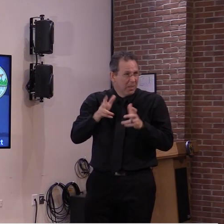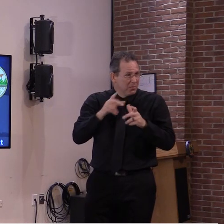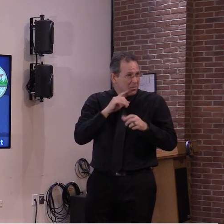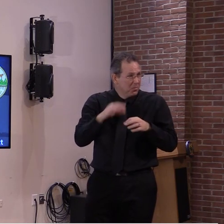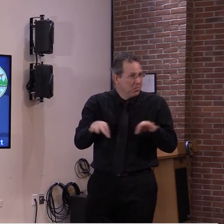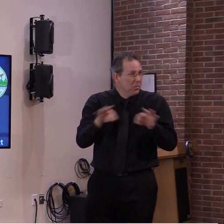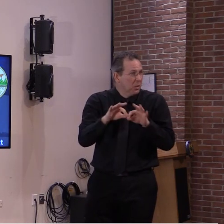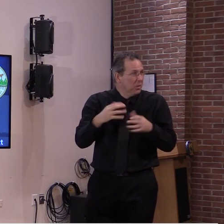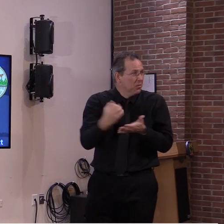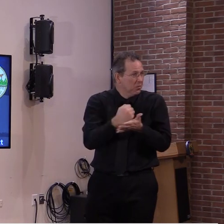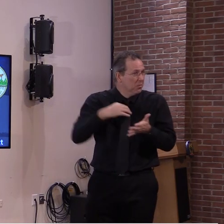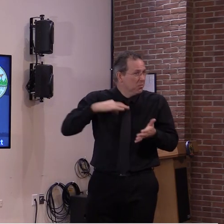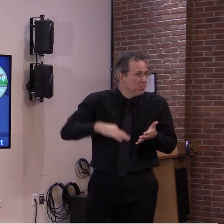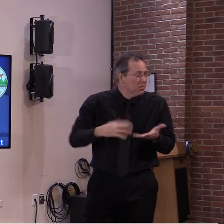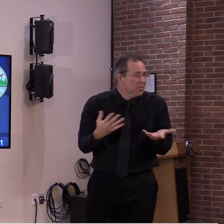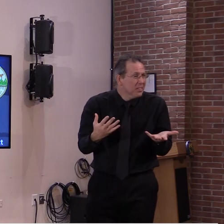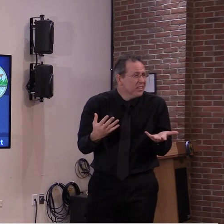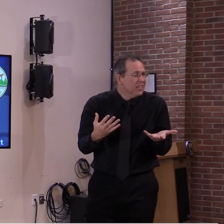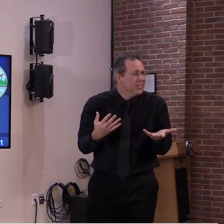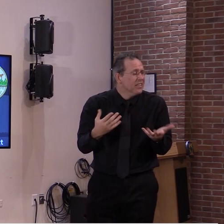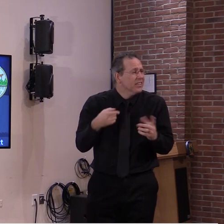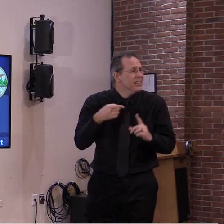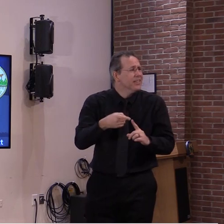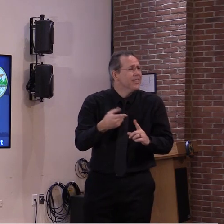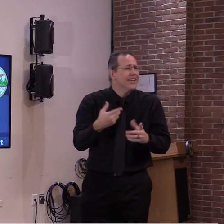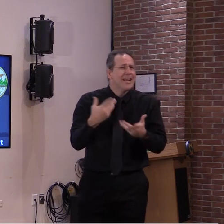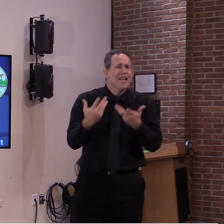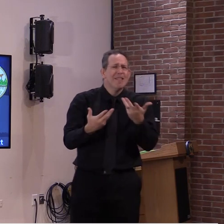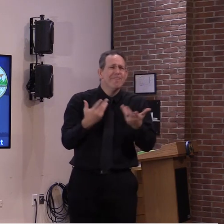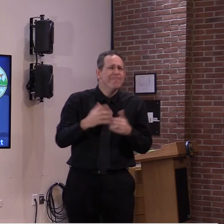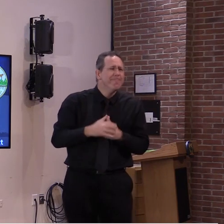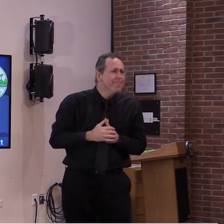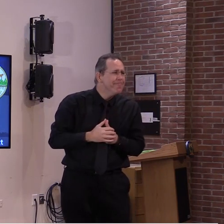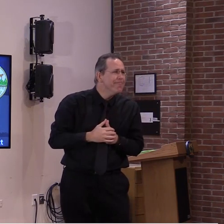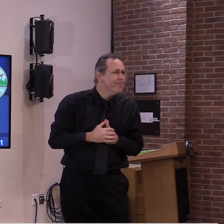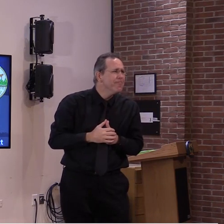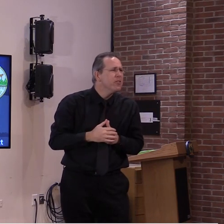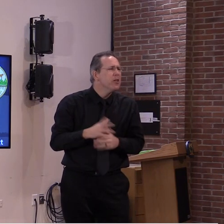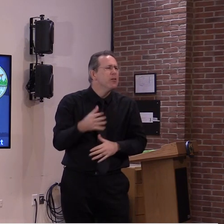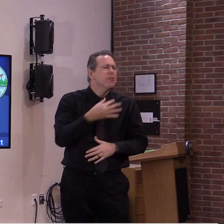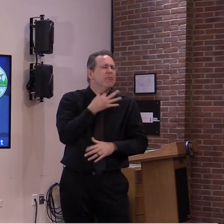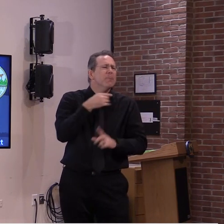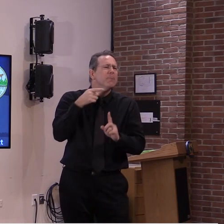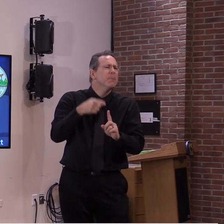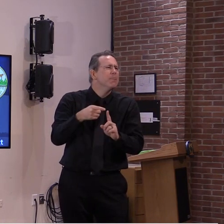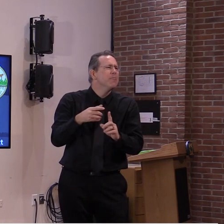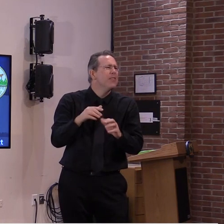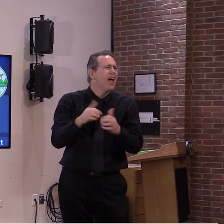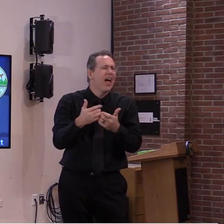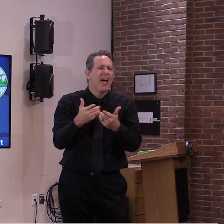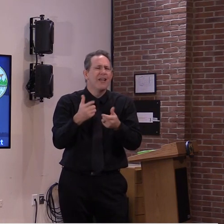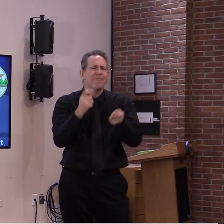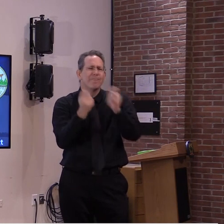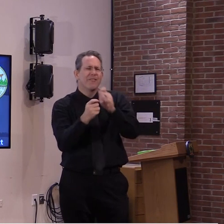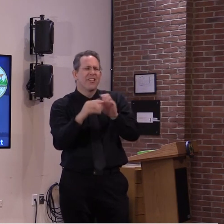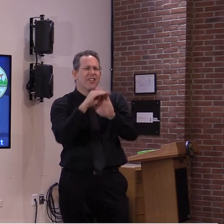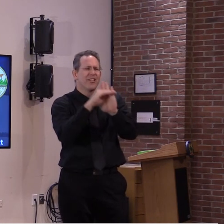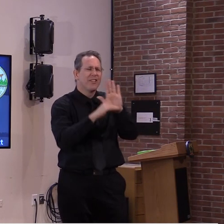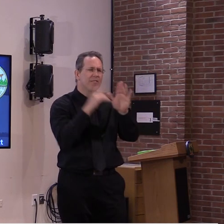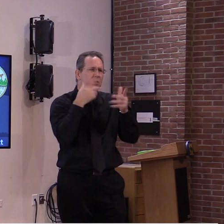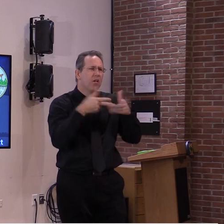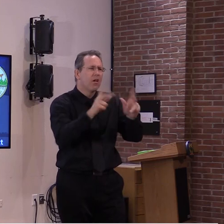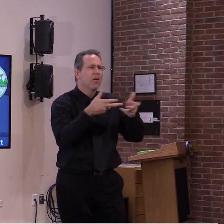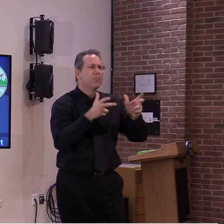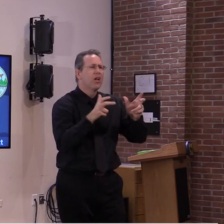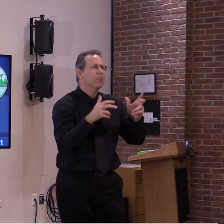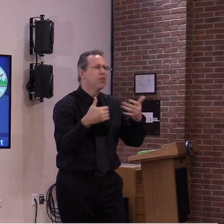to accommodate everyone. And they just want to know what could be done to address this, if there could be some easing of restrictions to